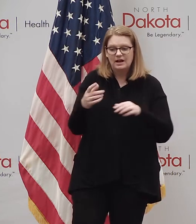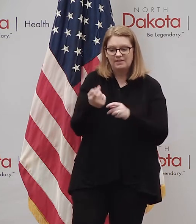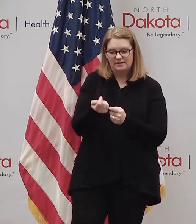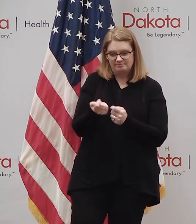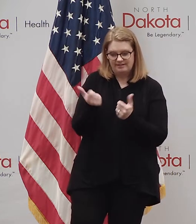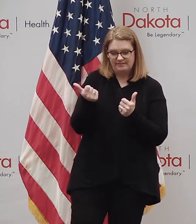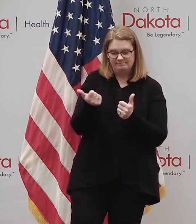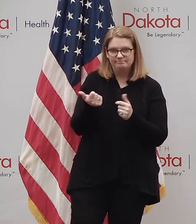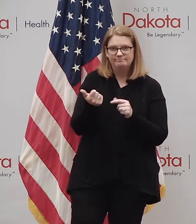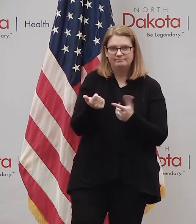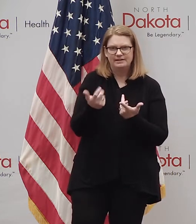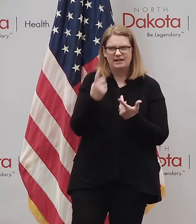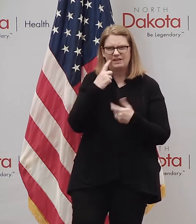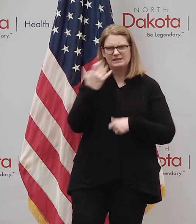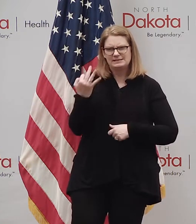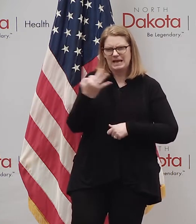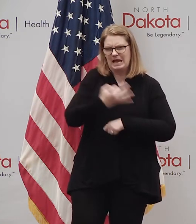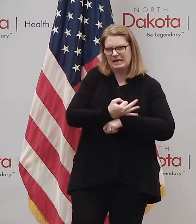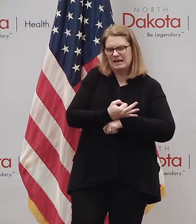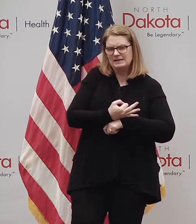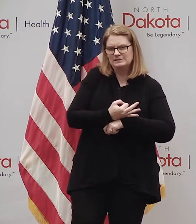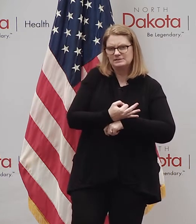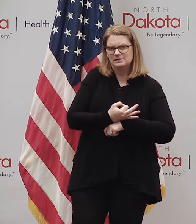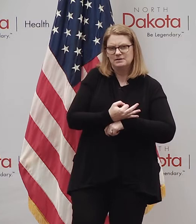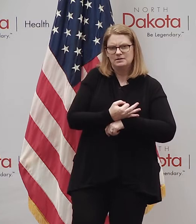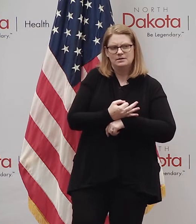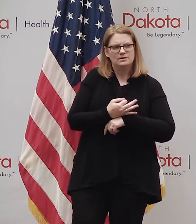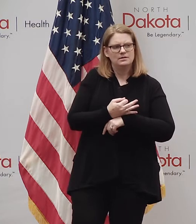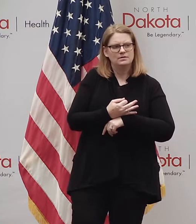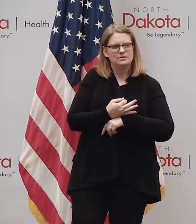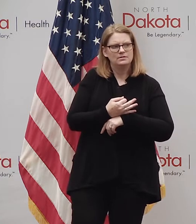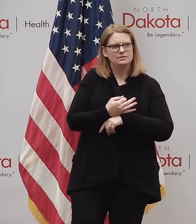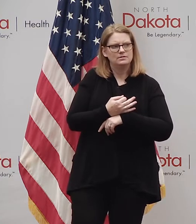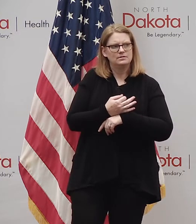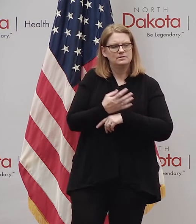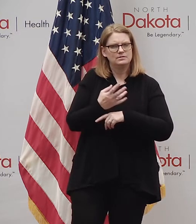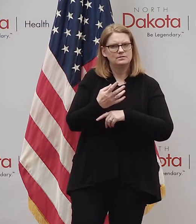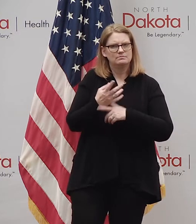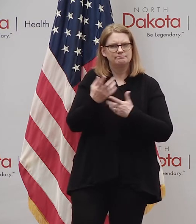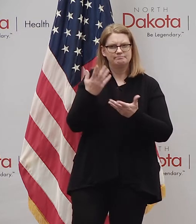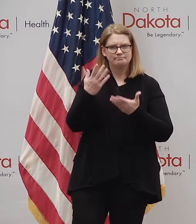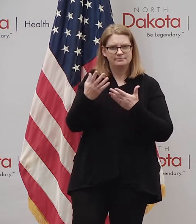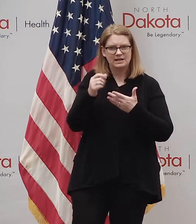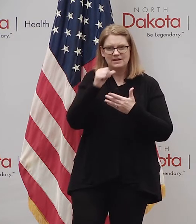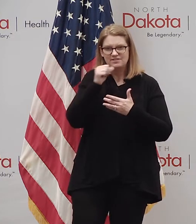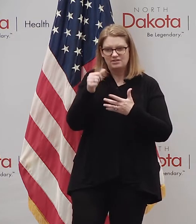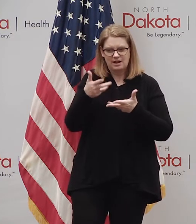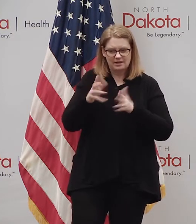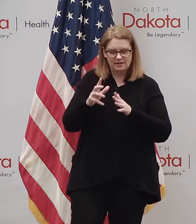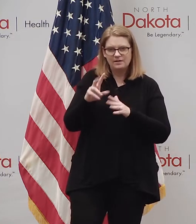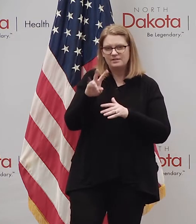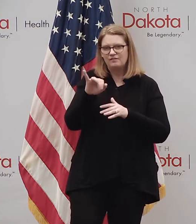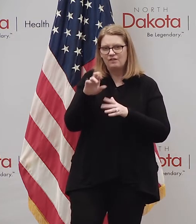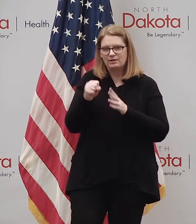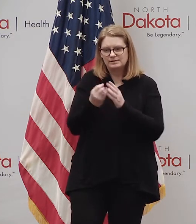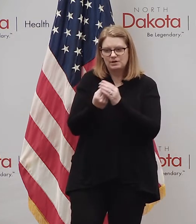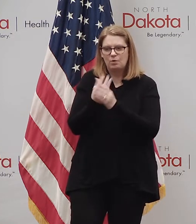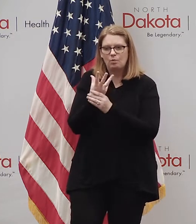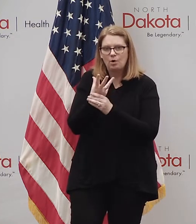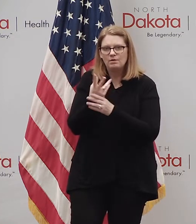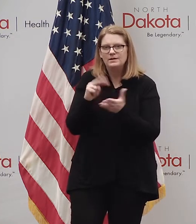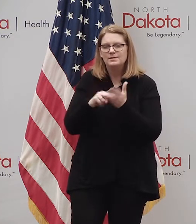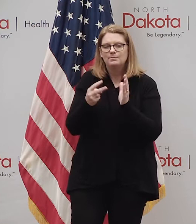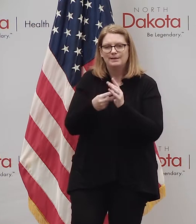have shown that after, I believe, 9 days, they're having trouble, or they're not getting the virus to grow in culture, which means it's no